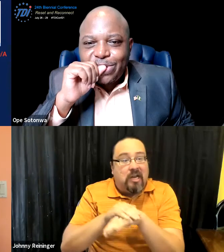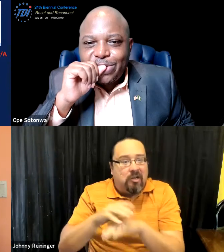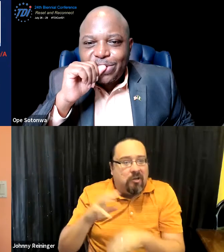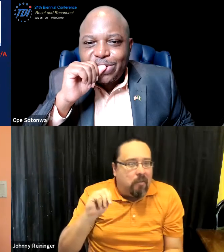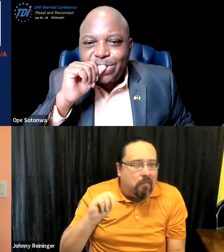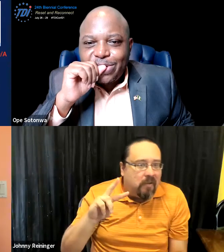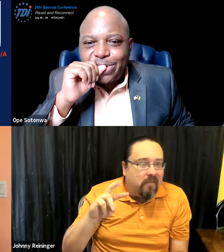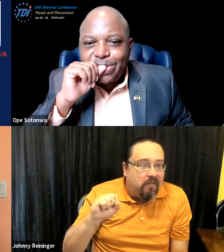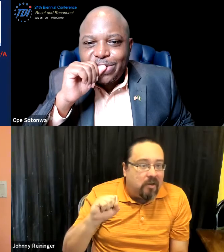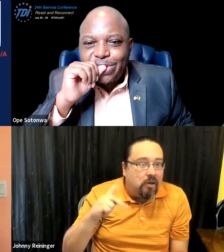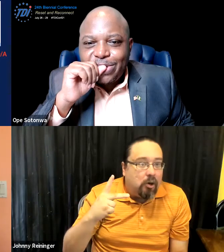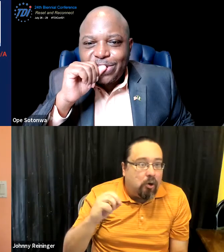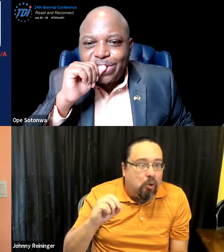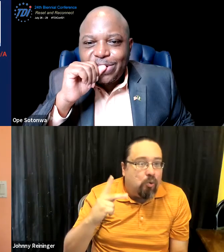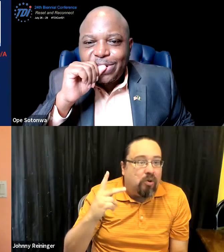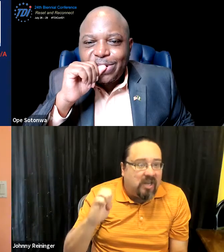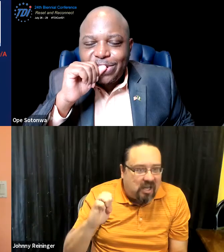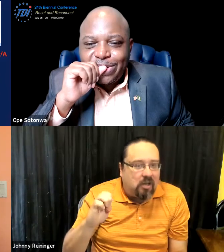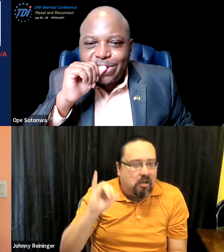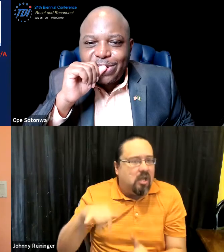to pronounce that or how to say that.